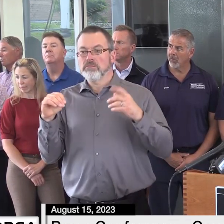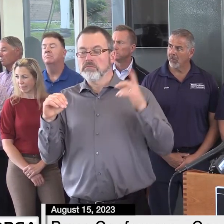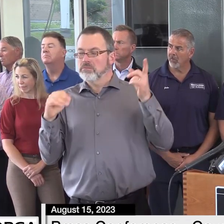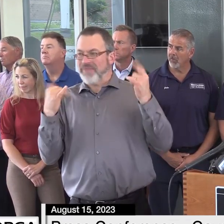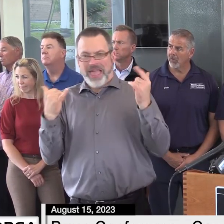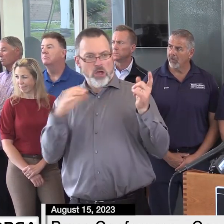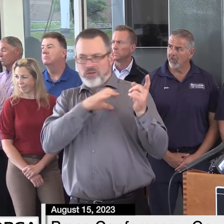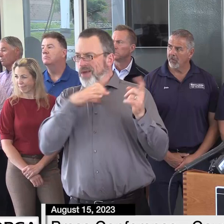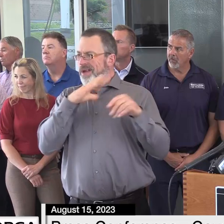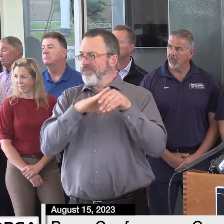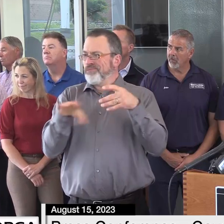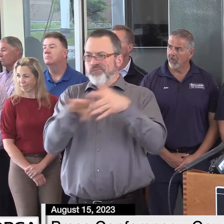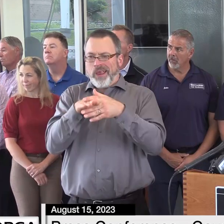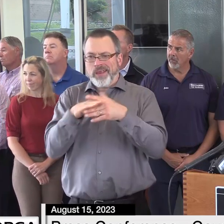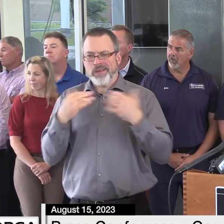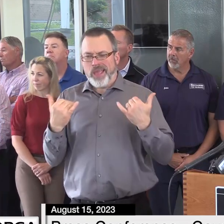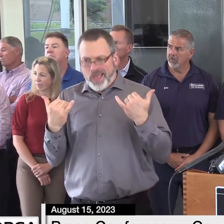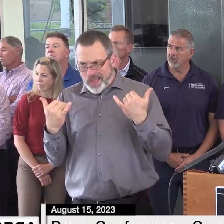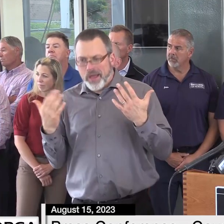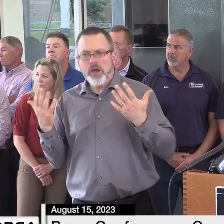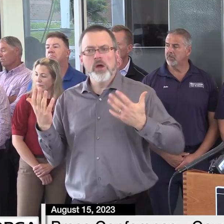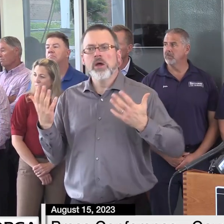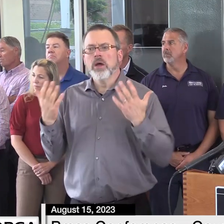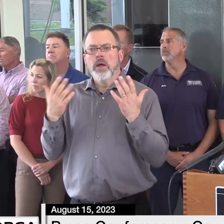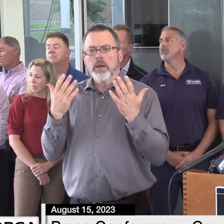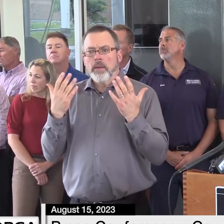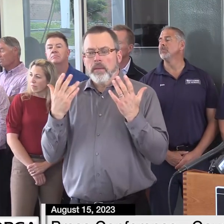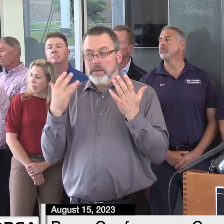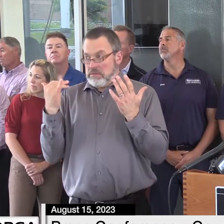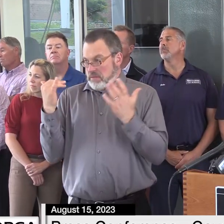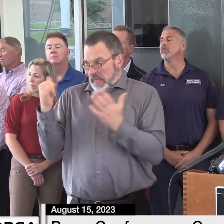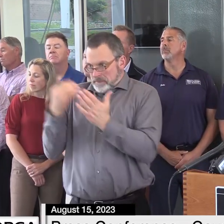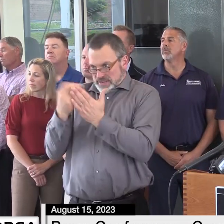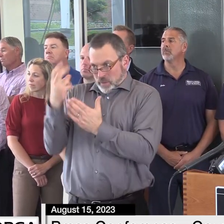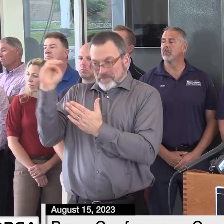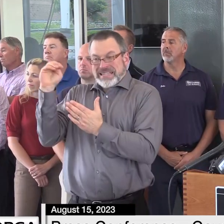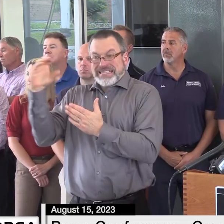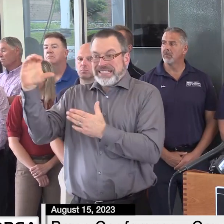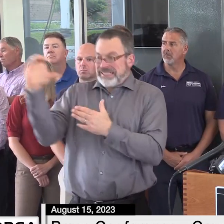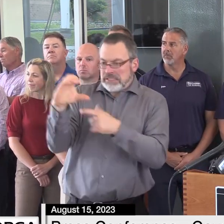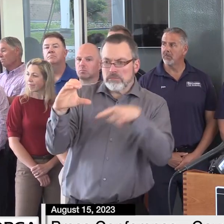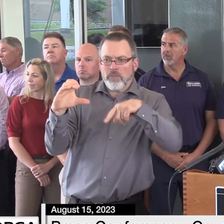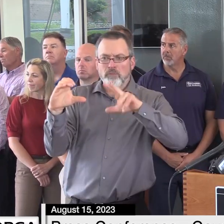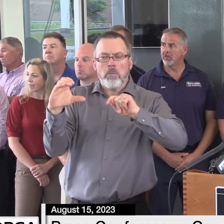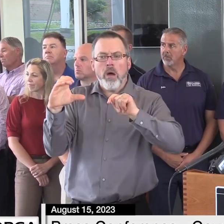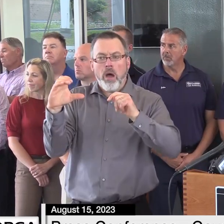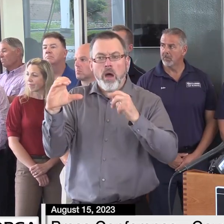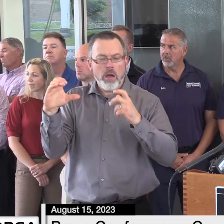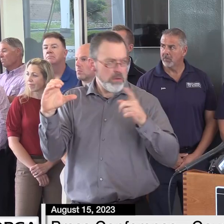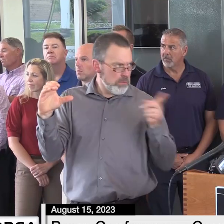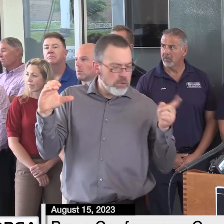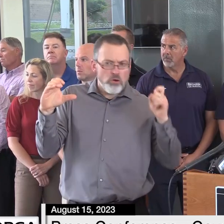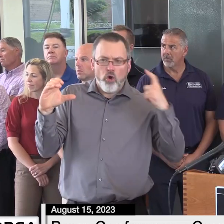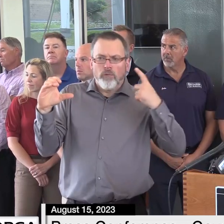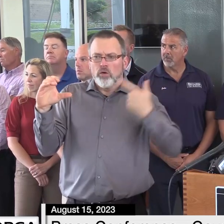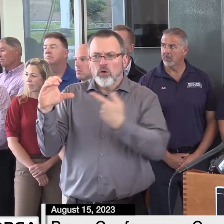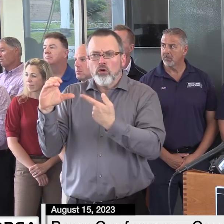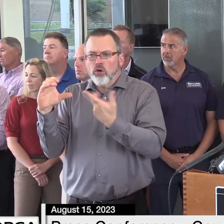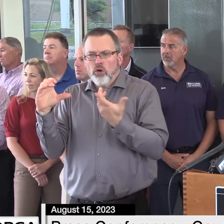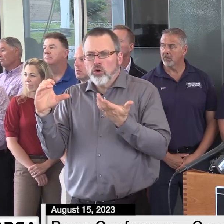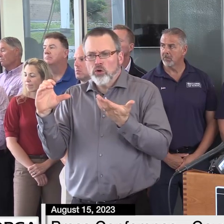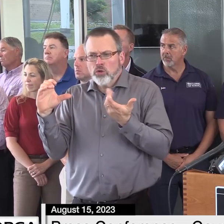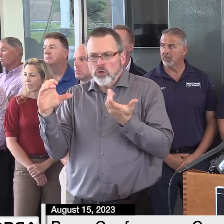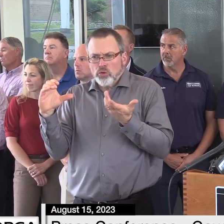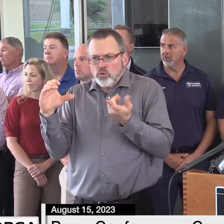recess. I'm wondering, whatever money Vermont gets from that, will it be also liable for the same kinds of